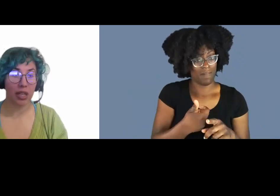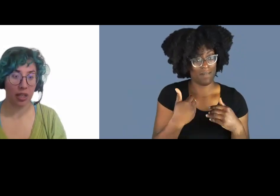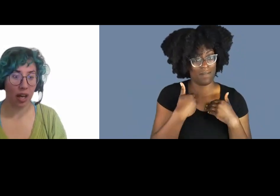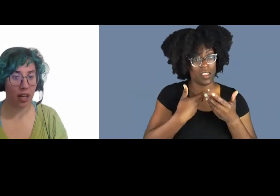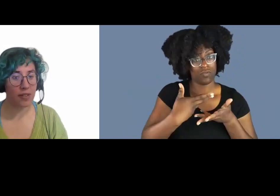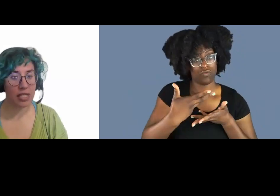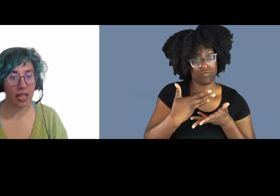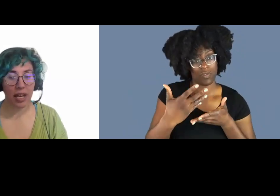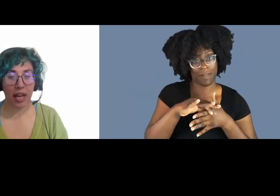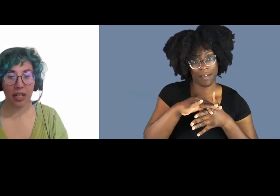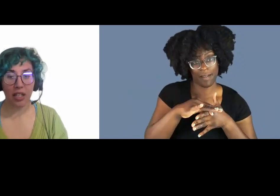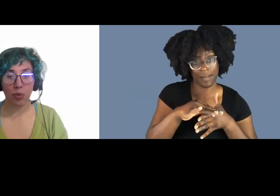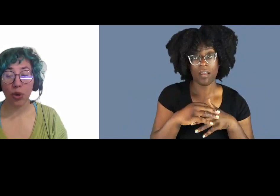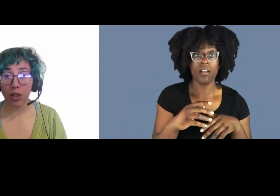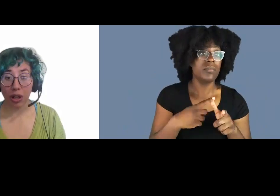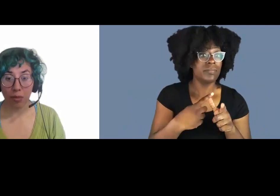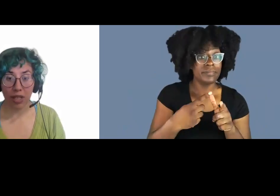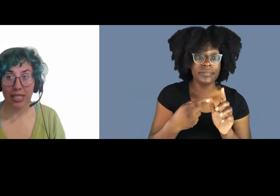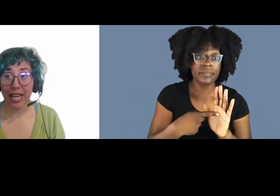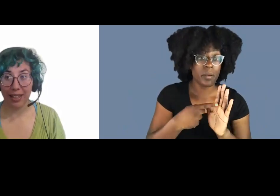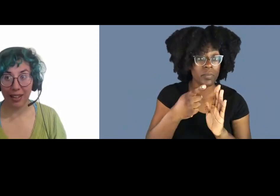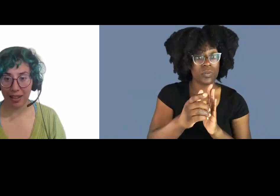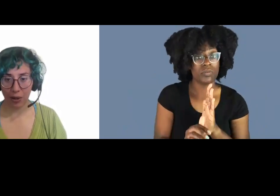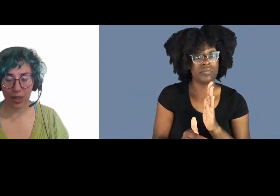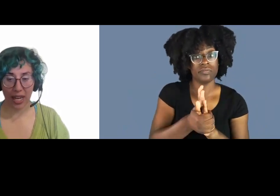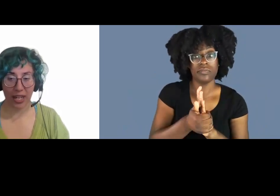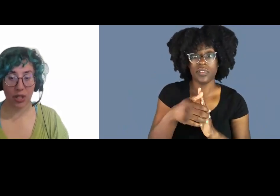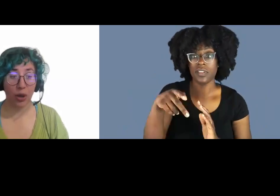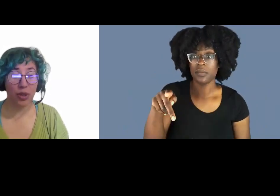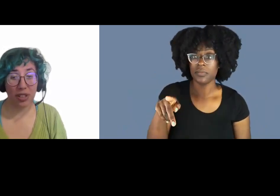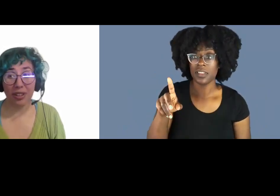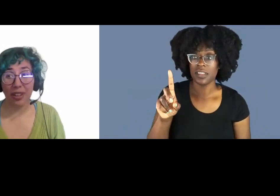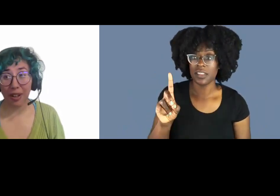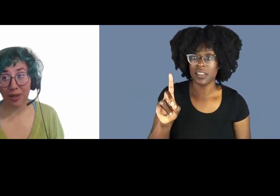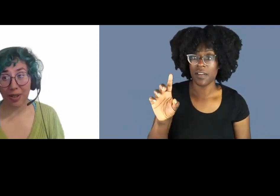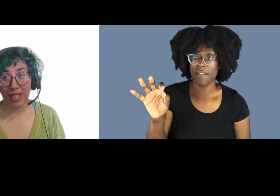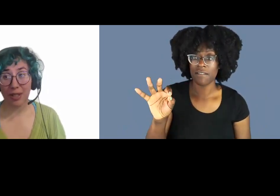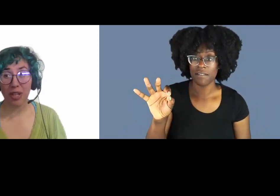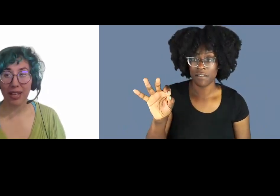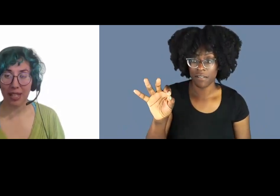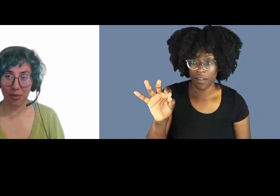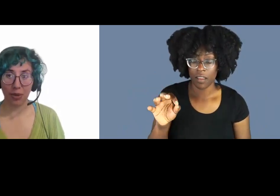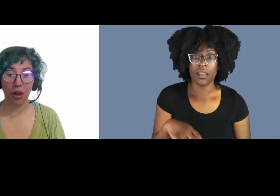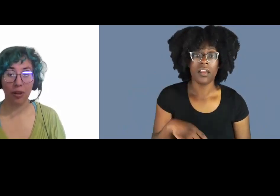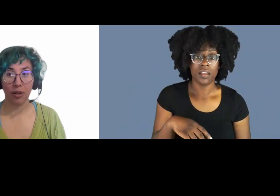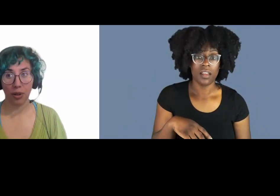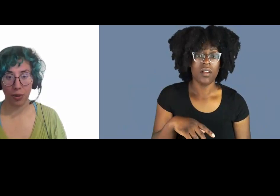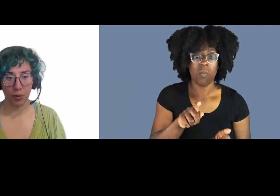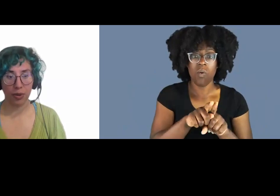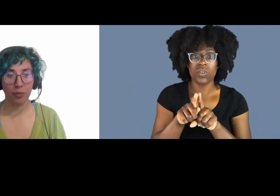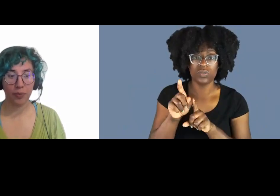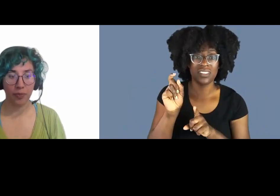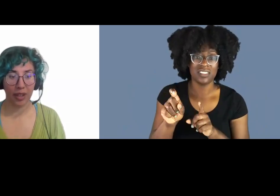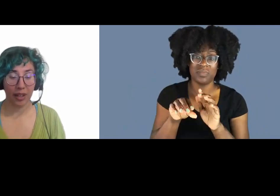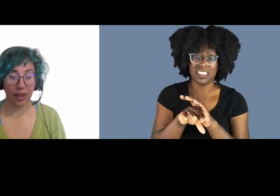any PDFs, any Word documents, anything that you attach, which they also need to be accessible on their